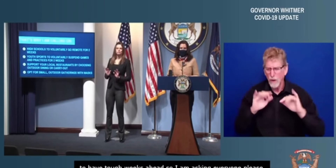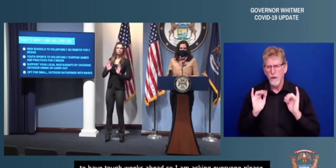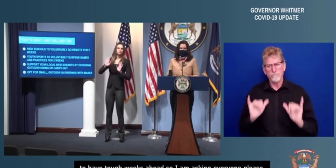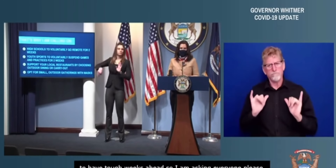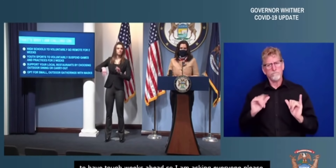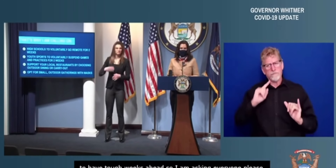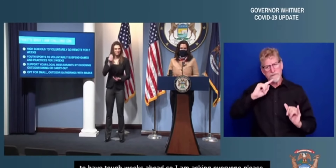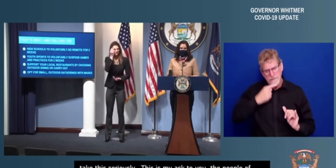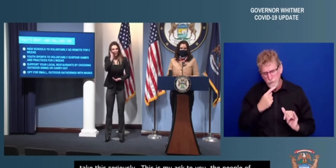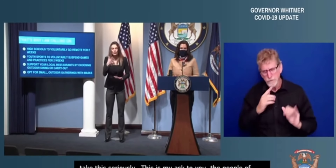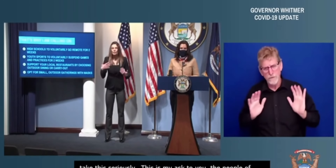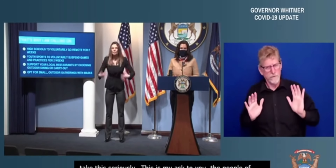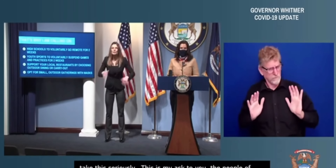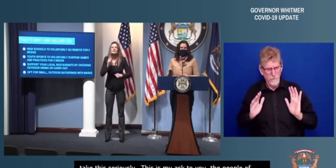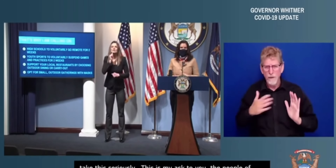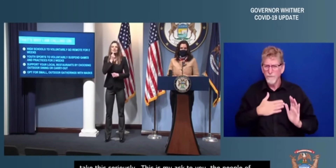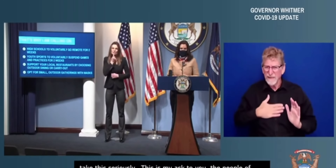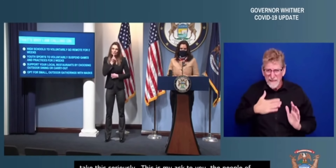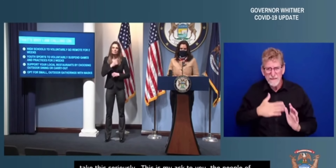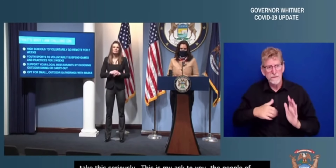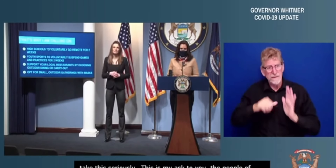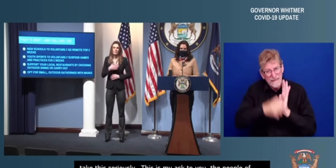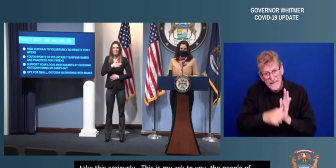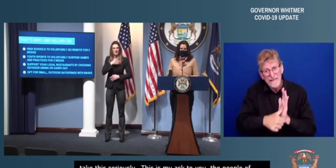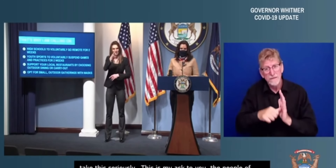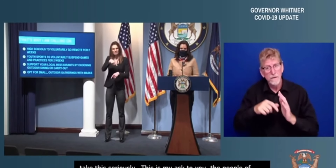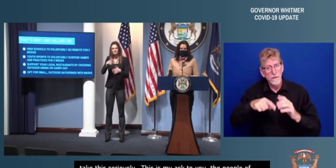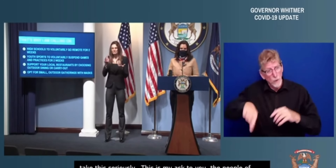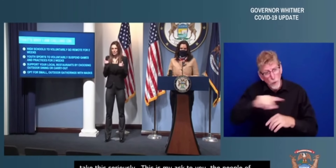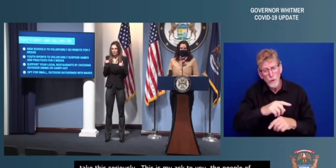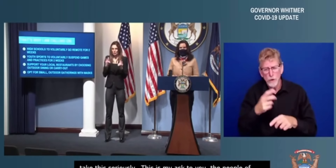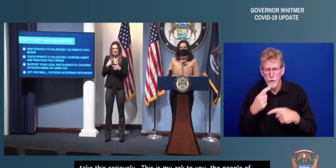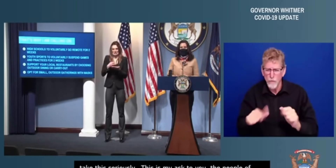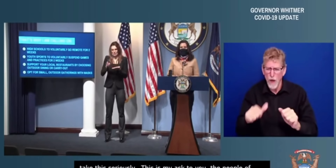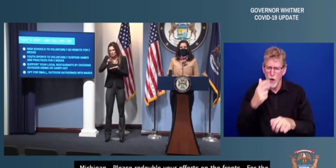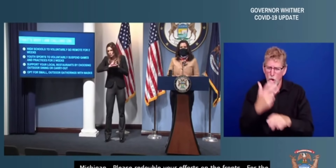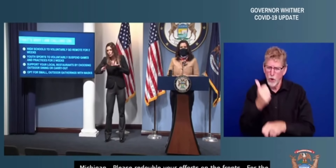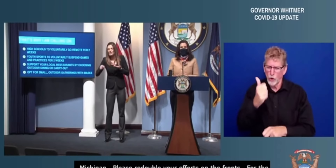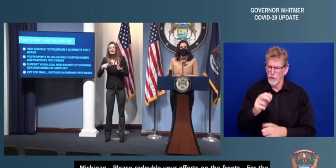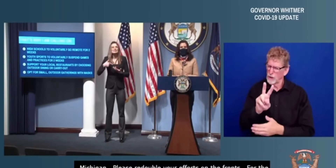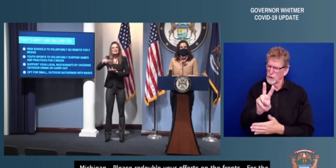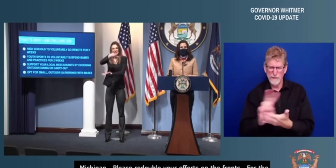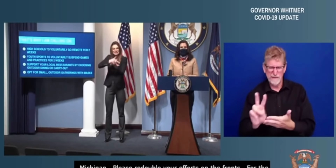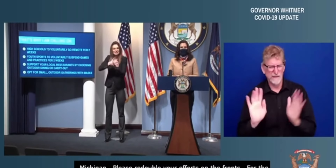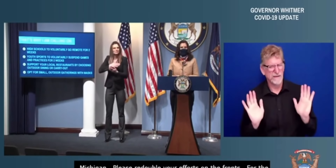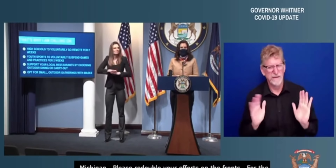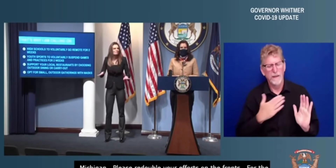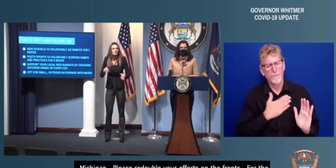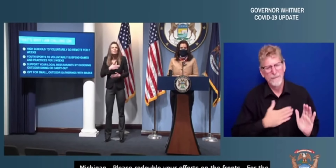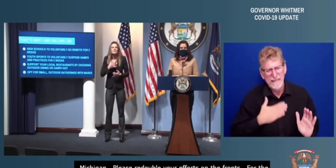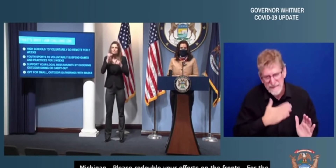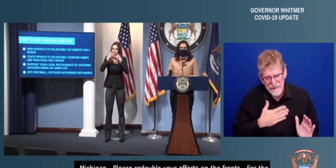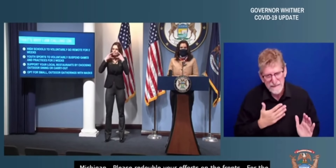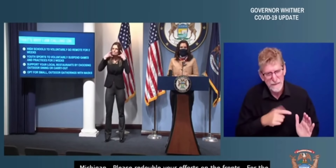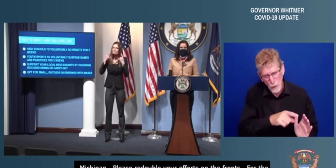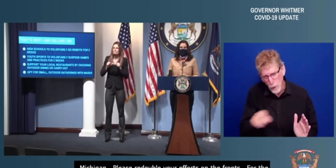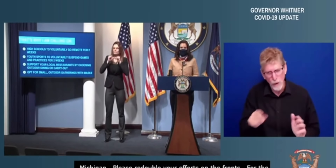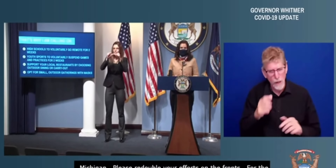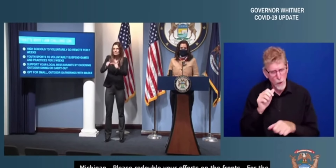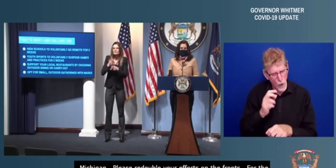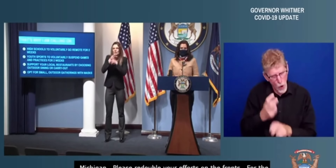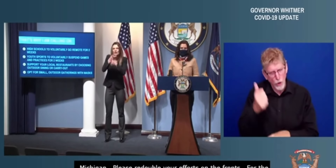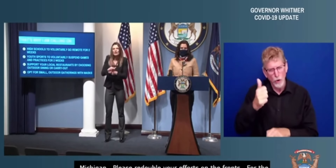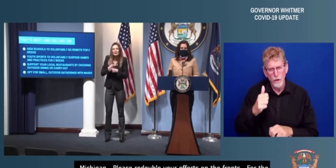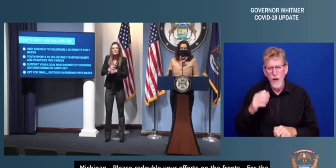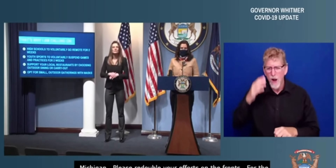Please redouble your efforts on these fronts for the next couple weeks. I know Michiganders are concerned about the latest rise in cases, and